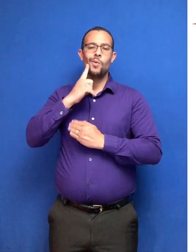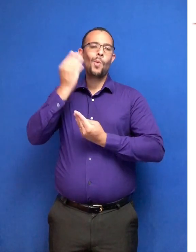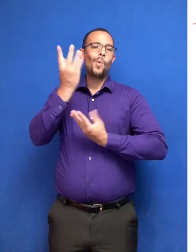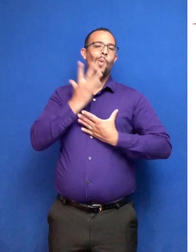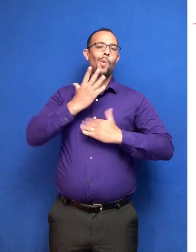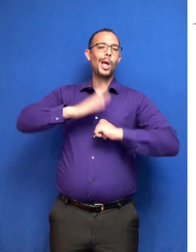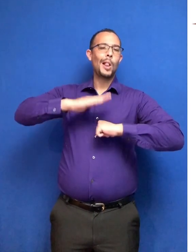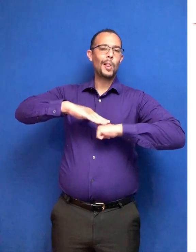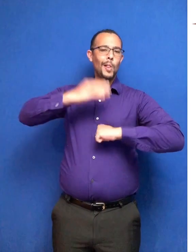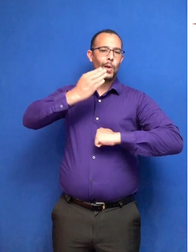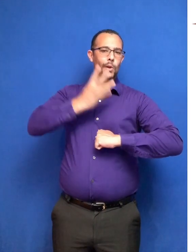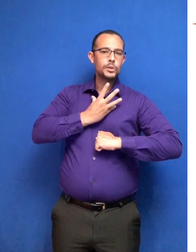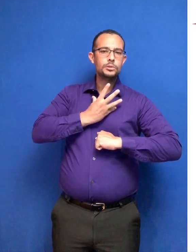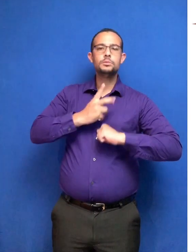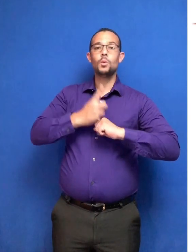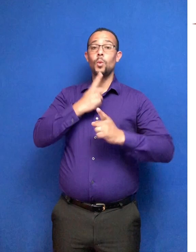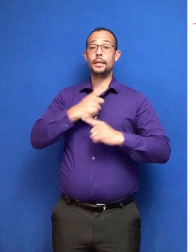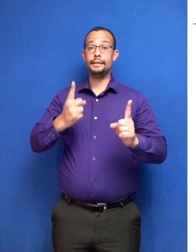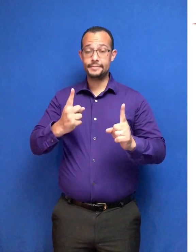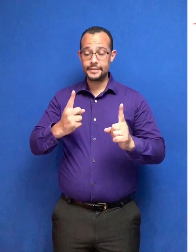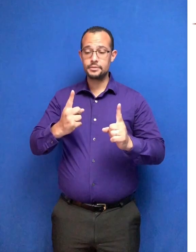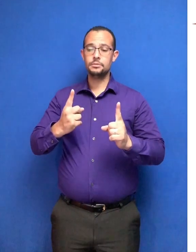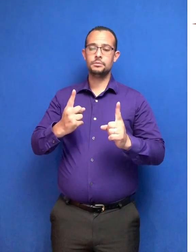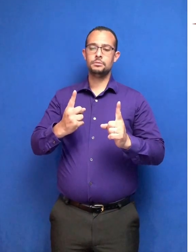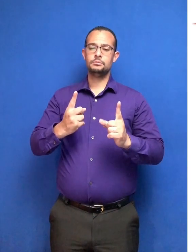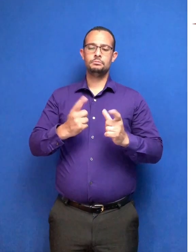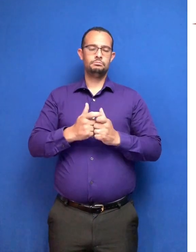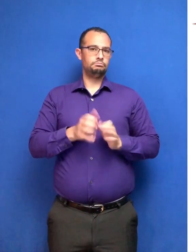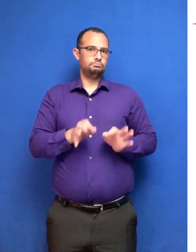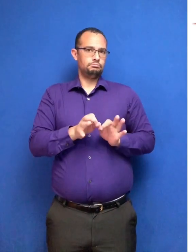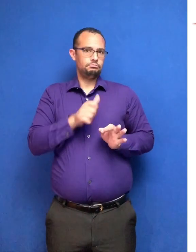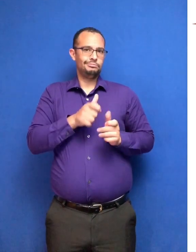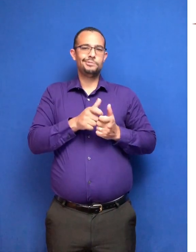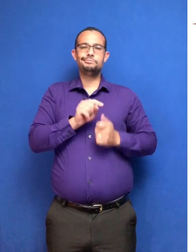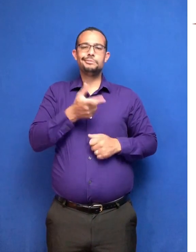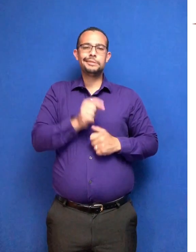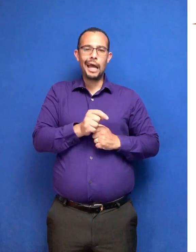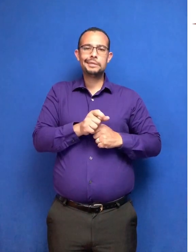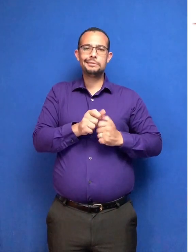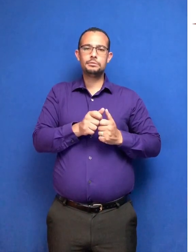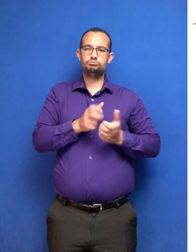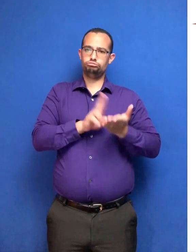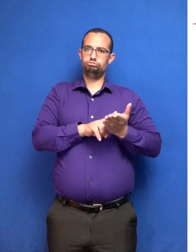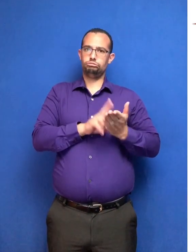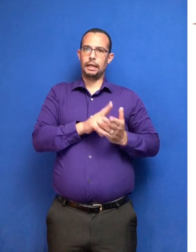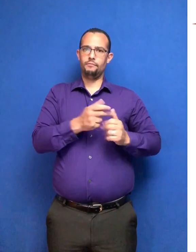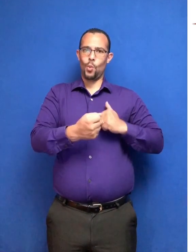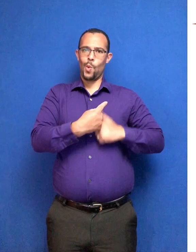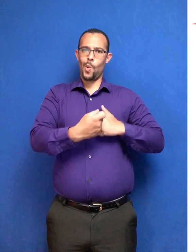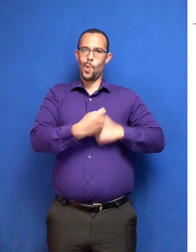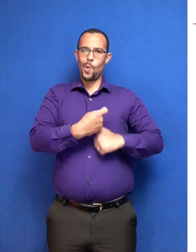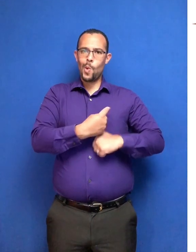sure to sign up for all severe weather alerts, the text message or email alerts, some we discussed on the last